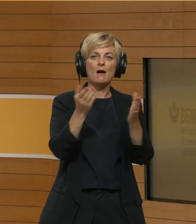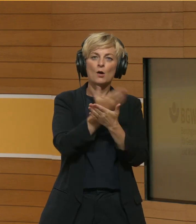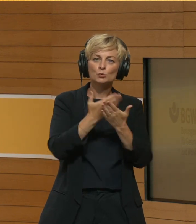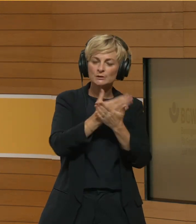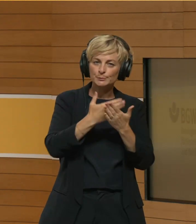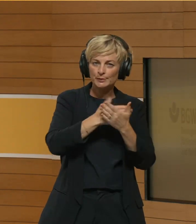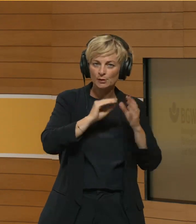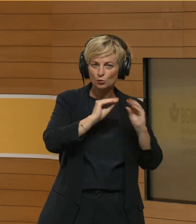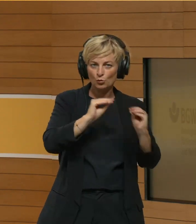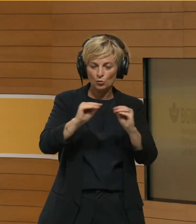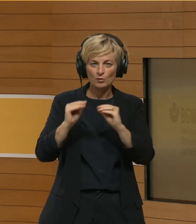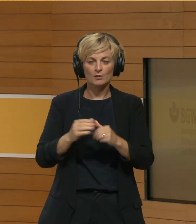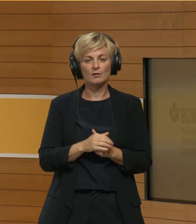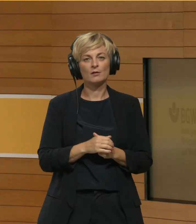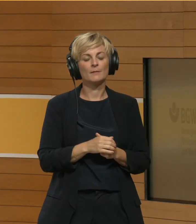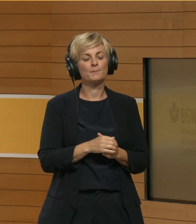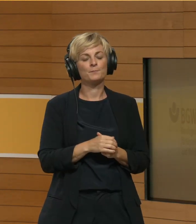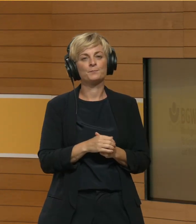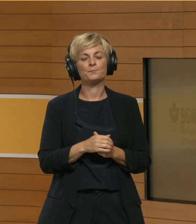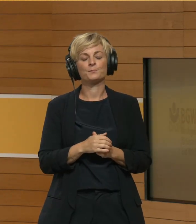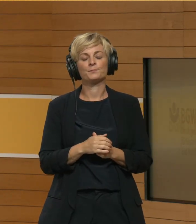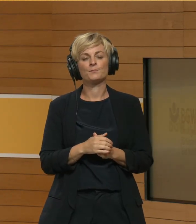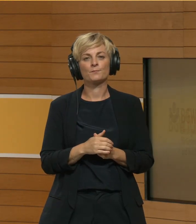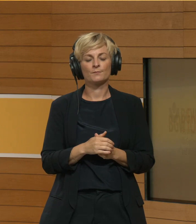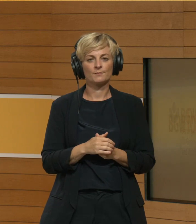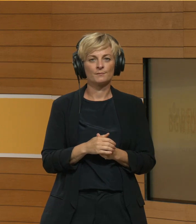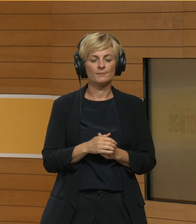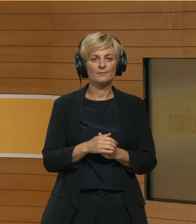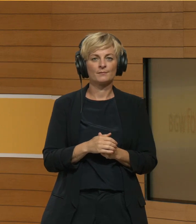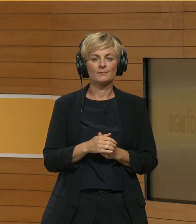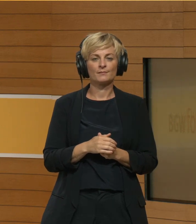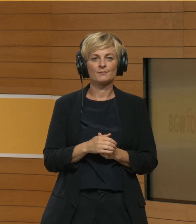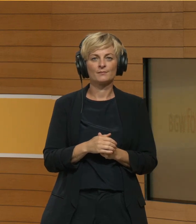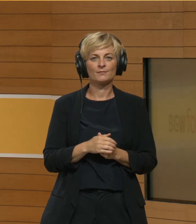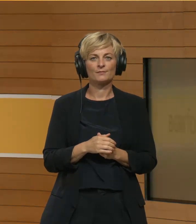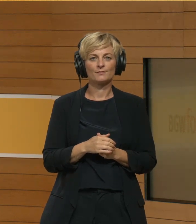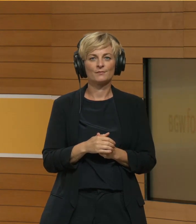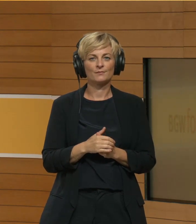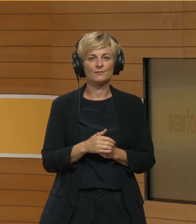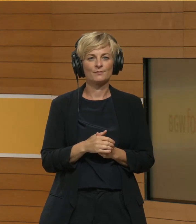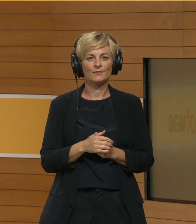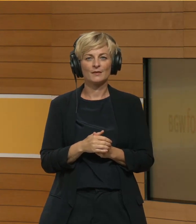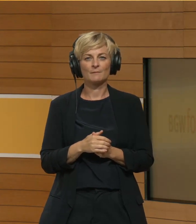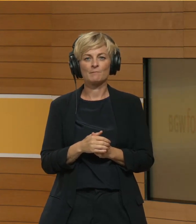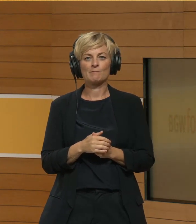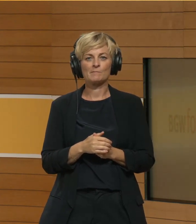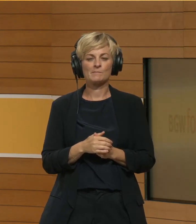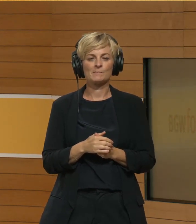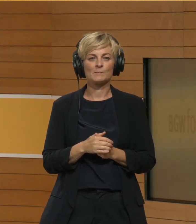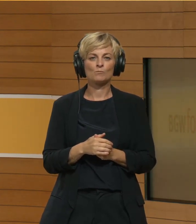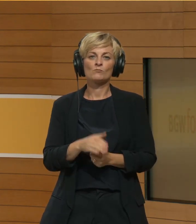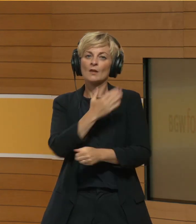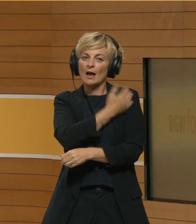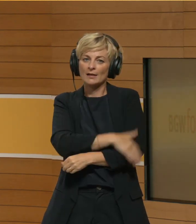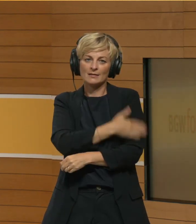the school for nursing, it's a Ausbildung, and then we also developed trainee